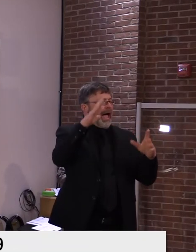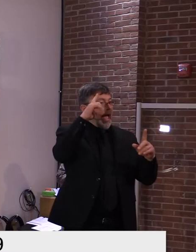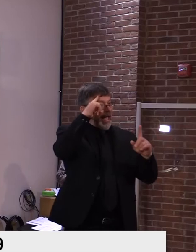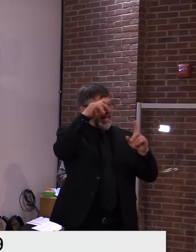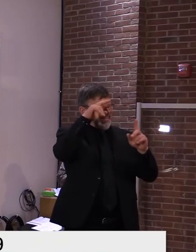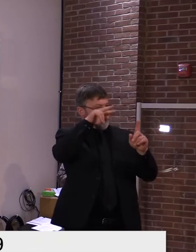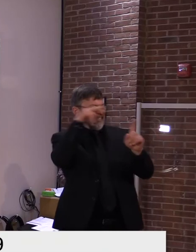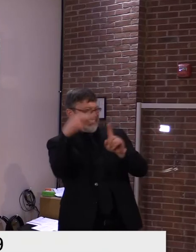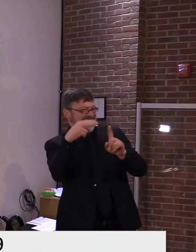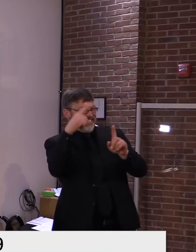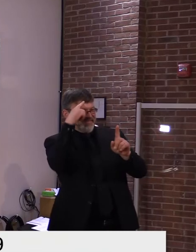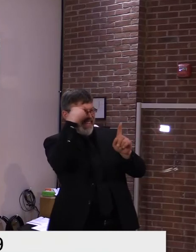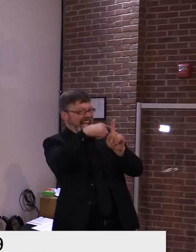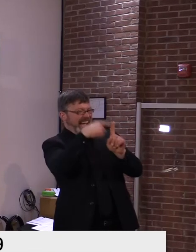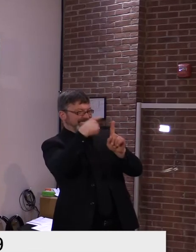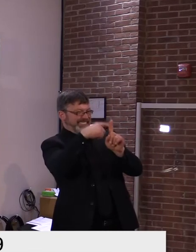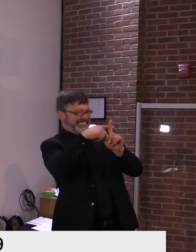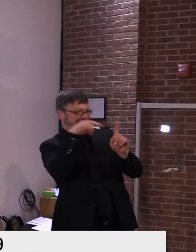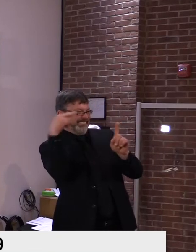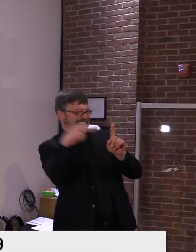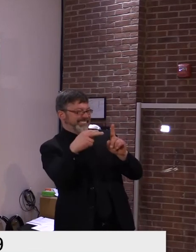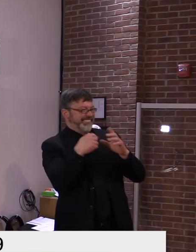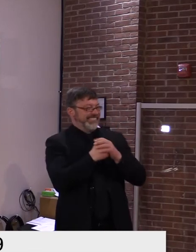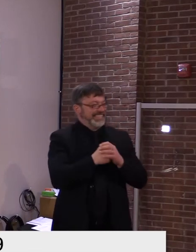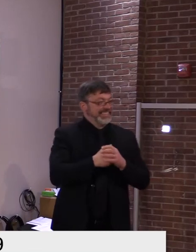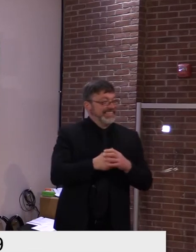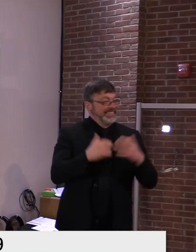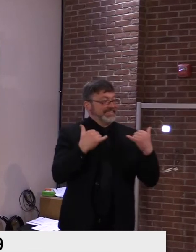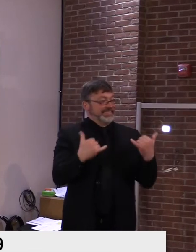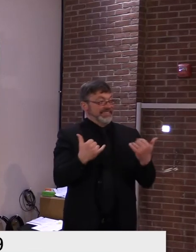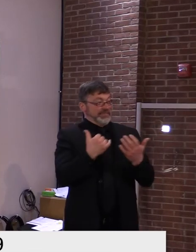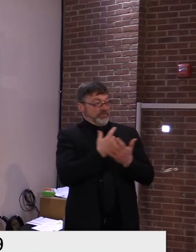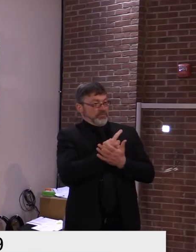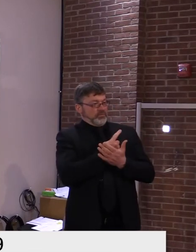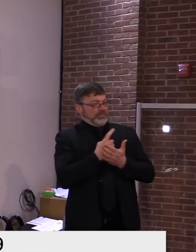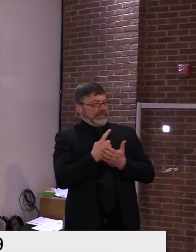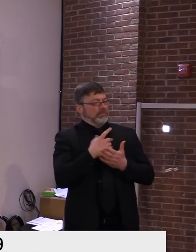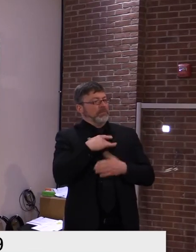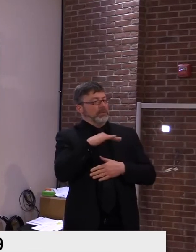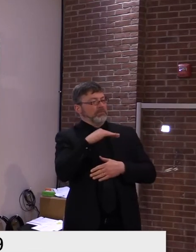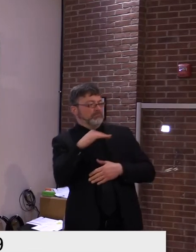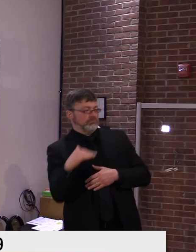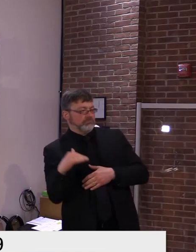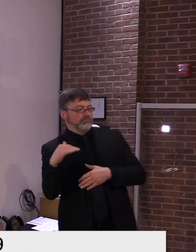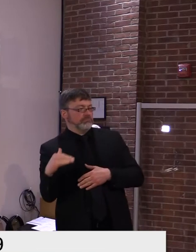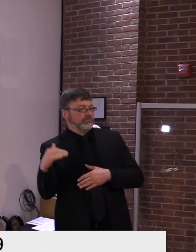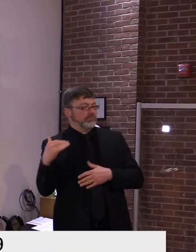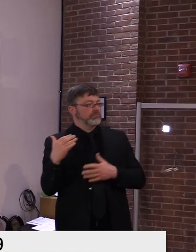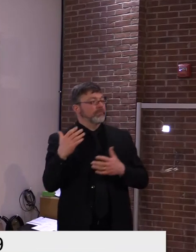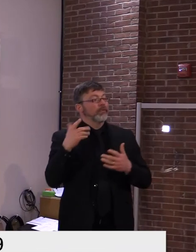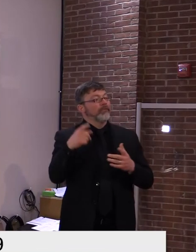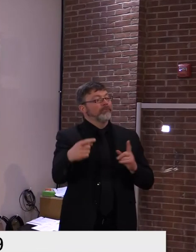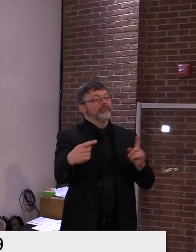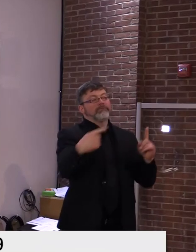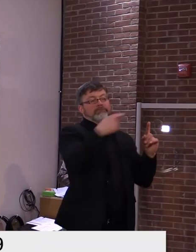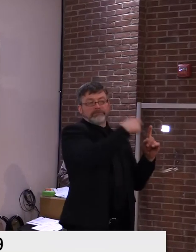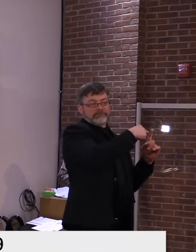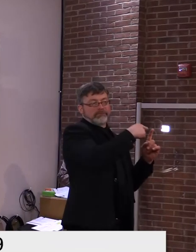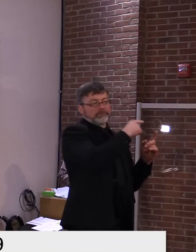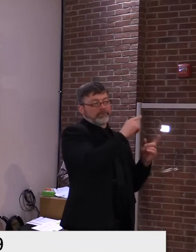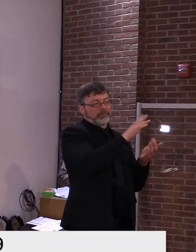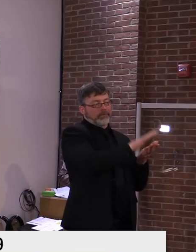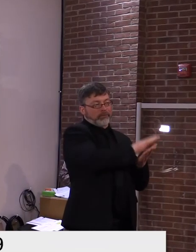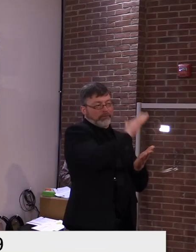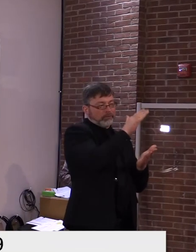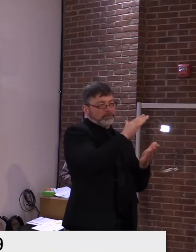And in this week, they were much lower. So some of it has to do with the colleges themselves and the day they test on and the day they get the results